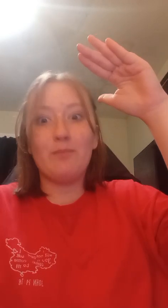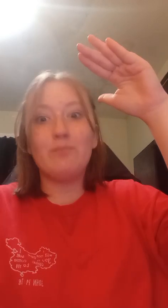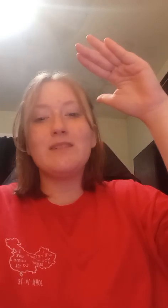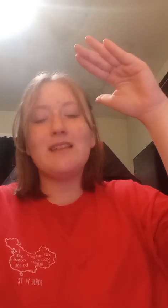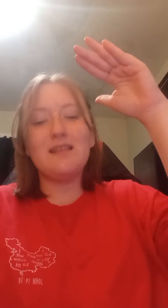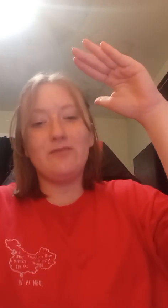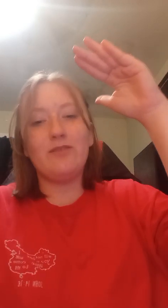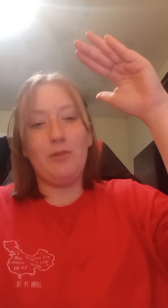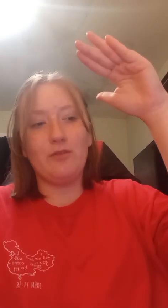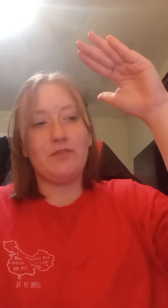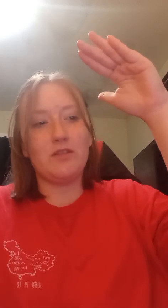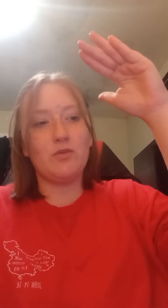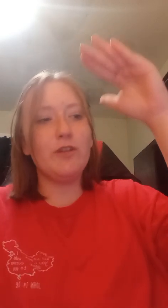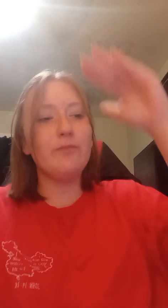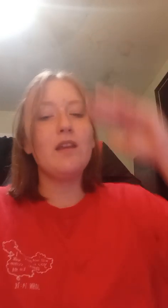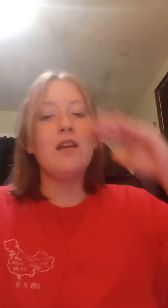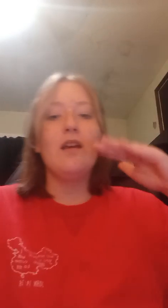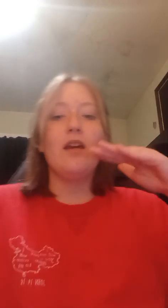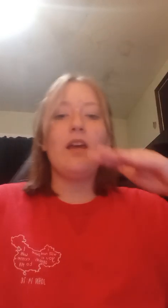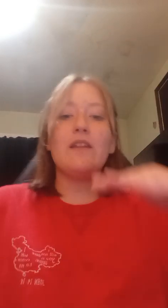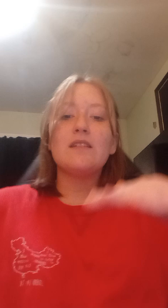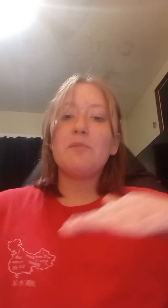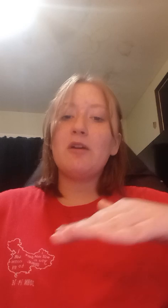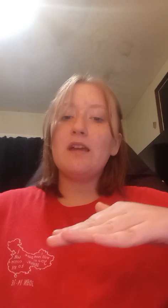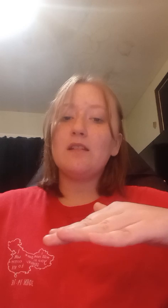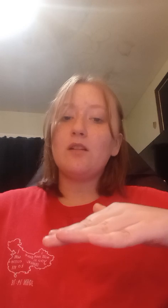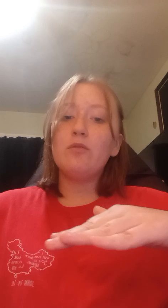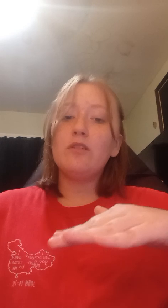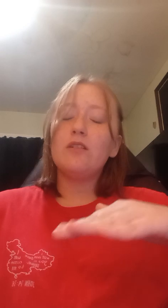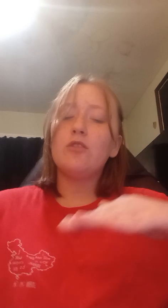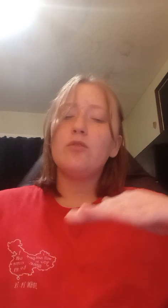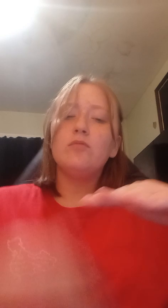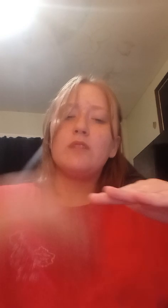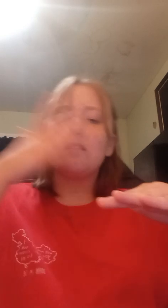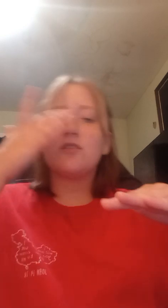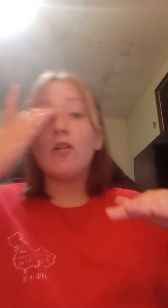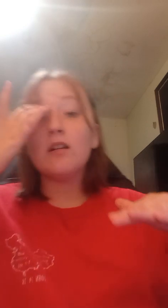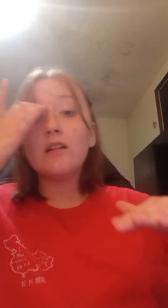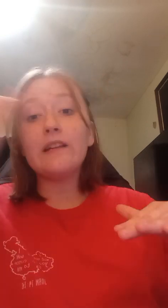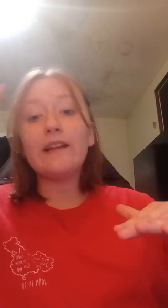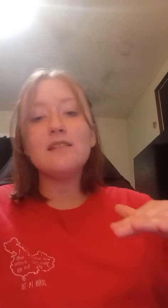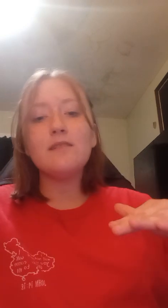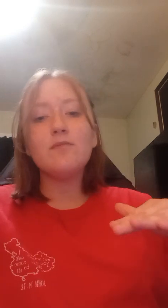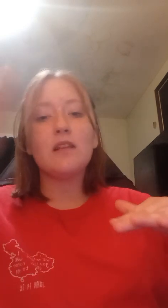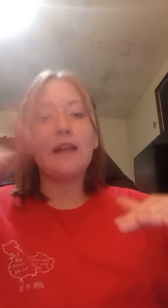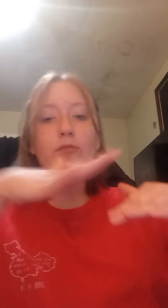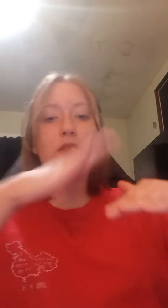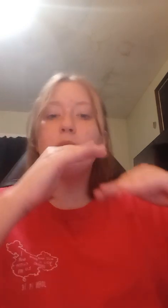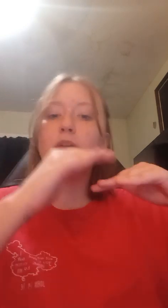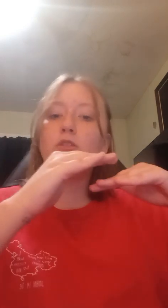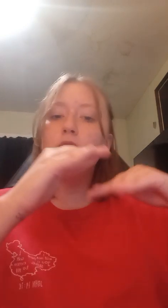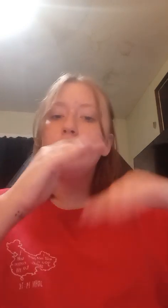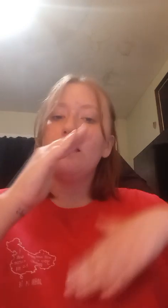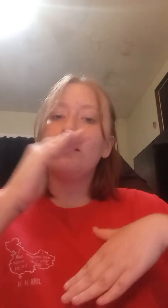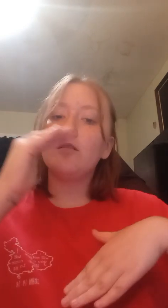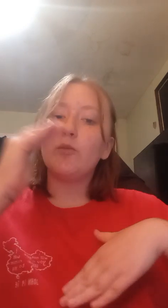obsessive compulsive disorder, and then somebody at the lower who is chronically lazy. Now, in the middle, we can